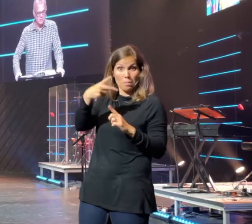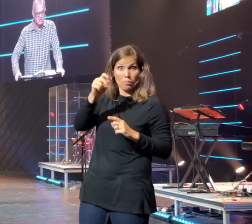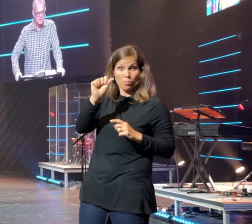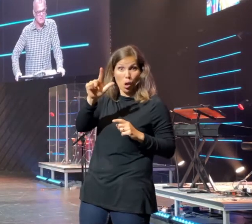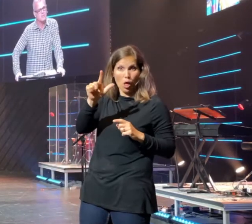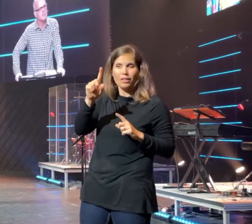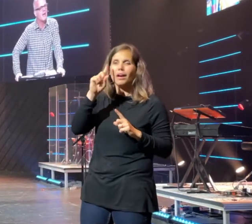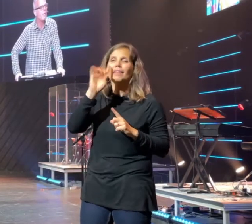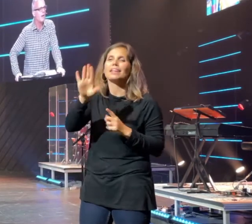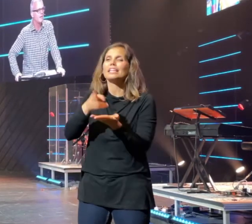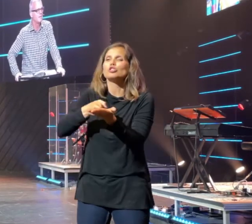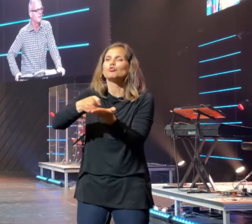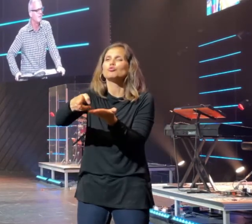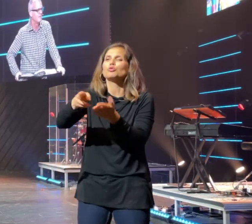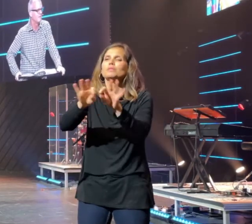is verse 16,